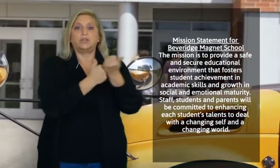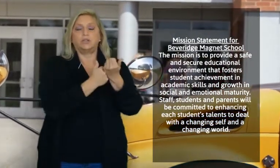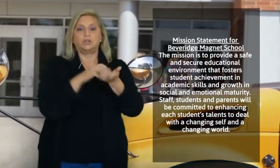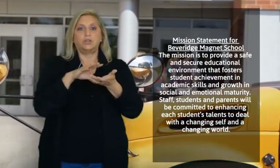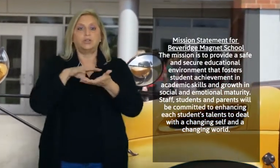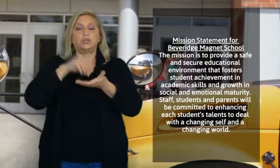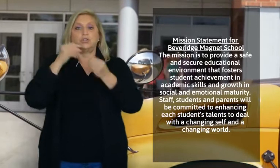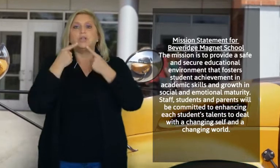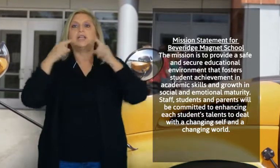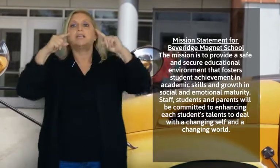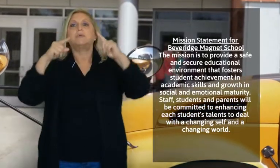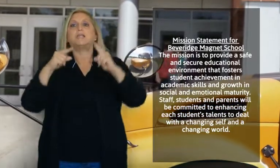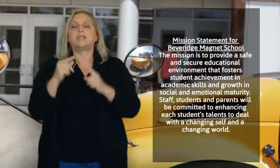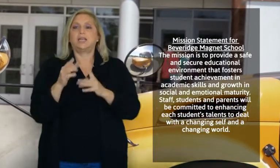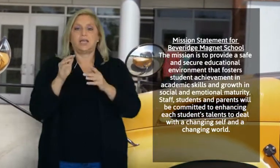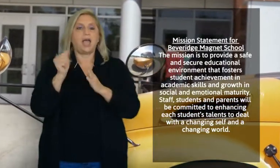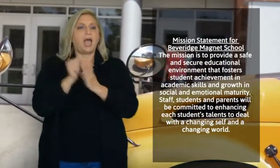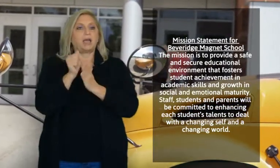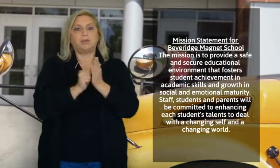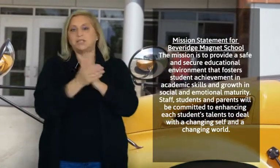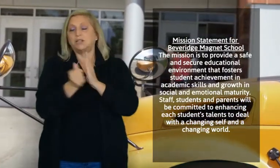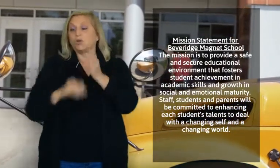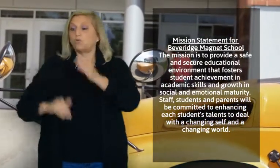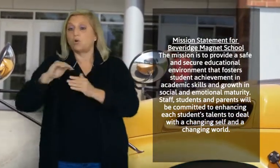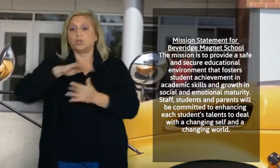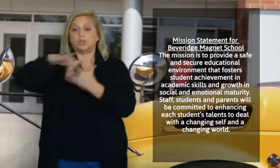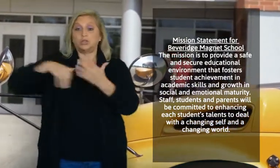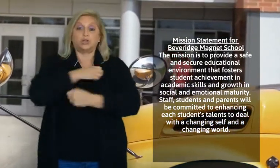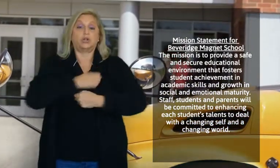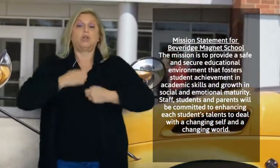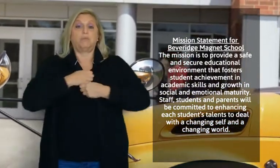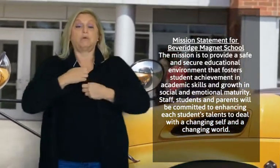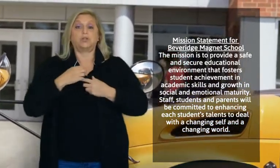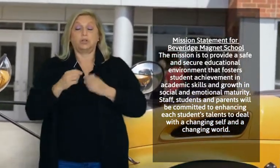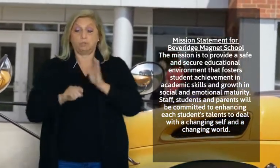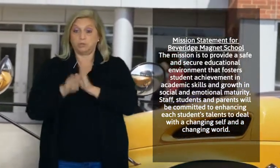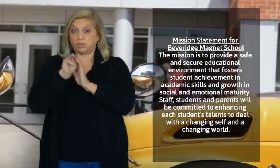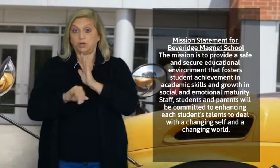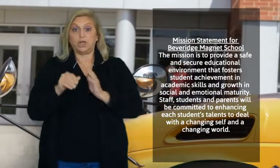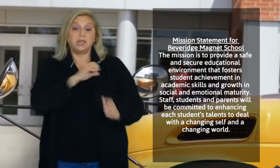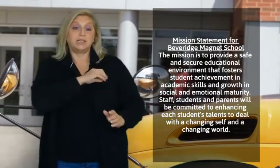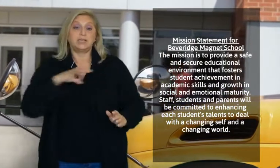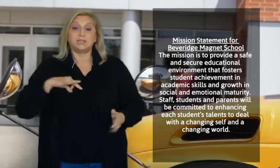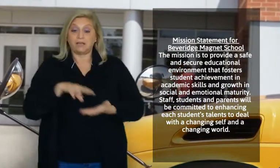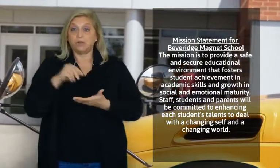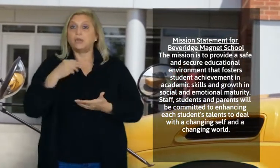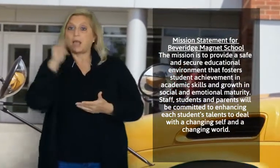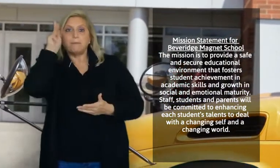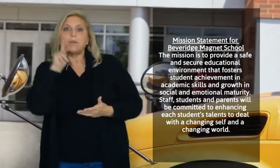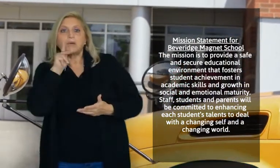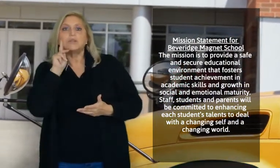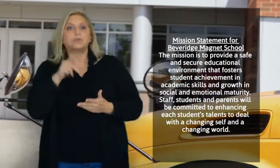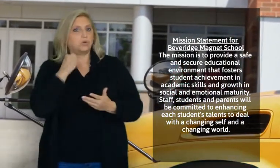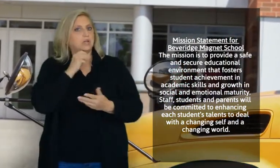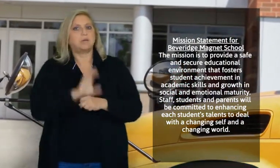fosters student achievement in academic skills and growth in social and emotional maturity. Staff, students,